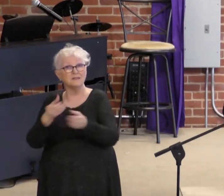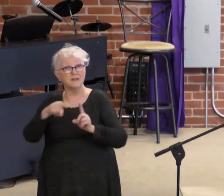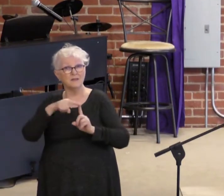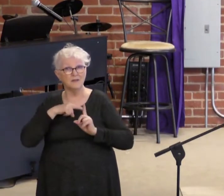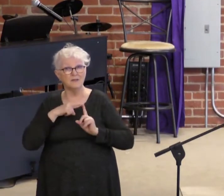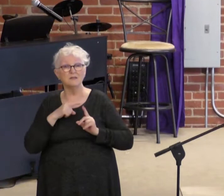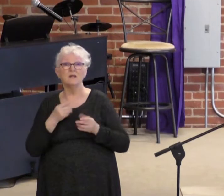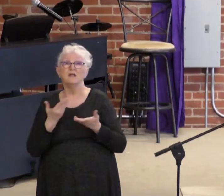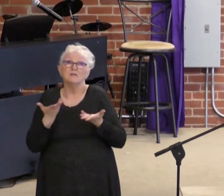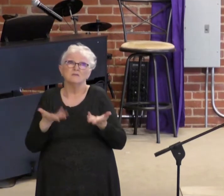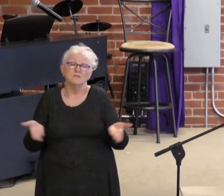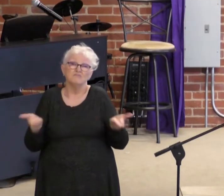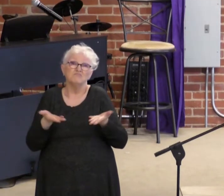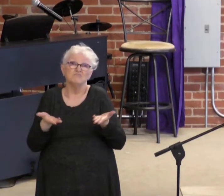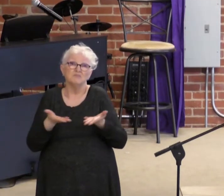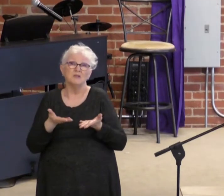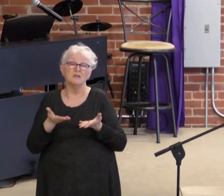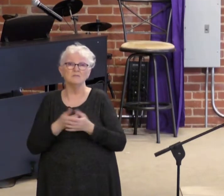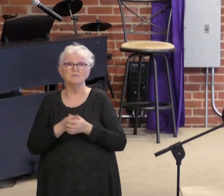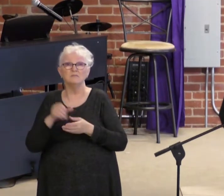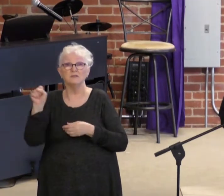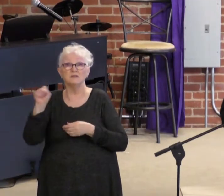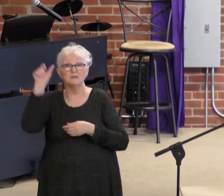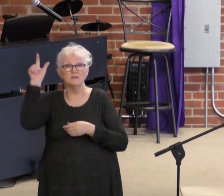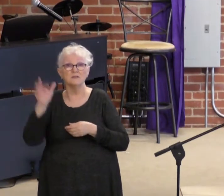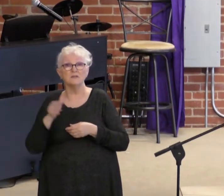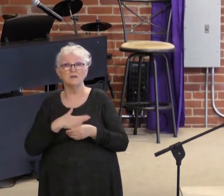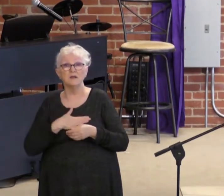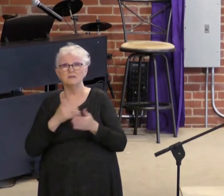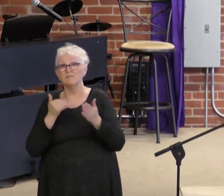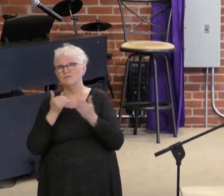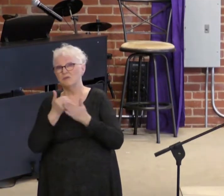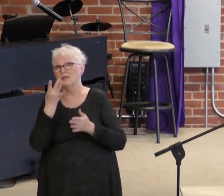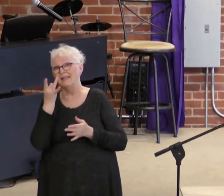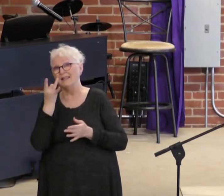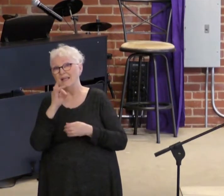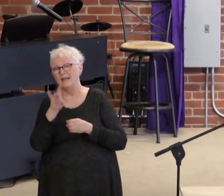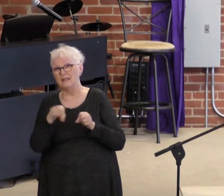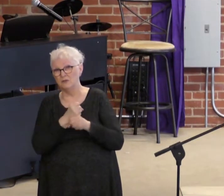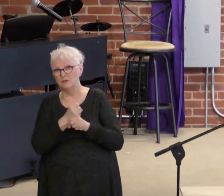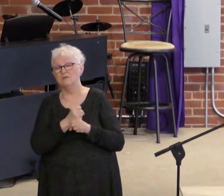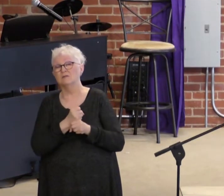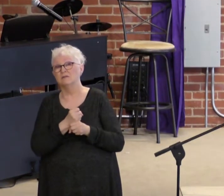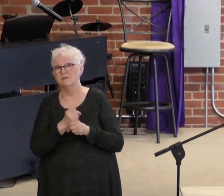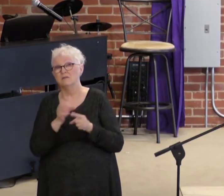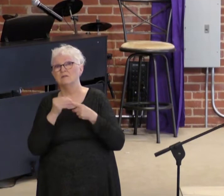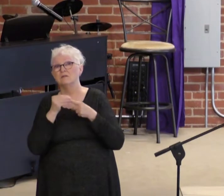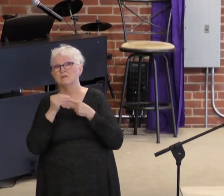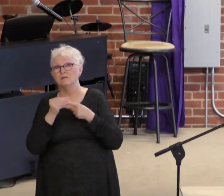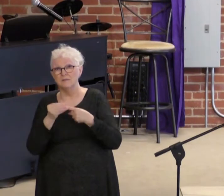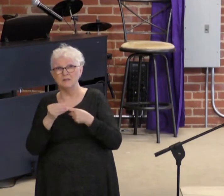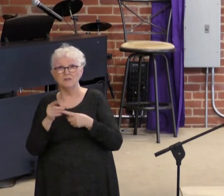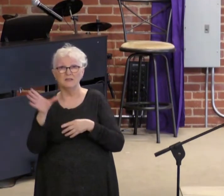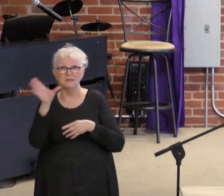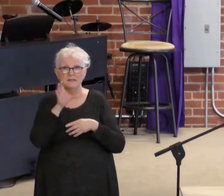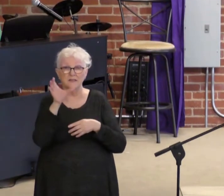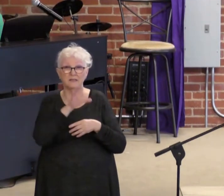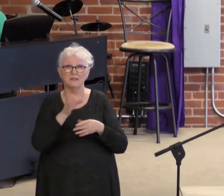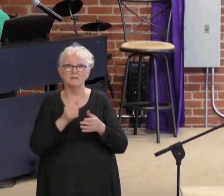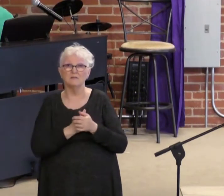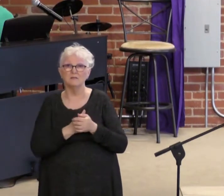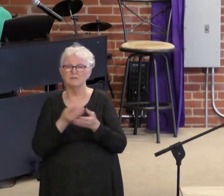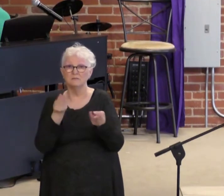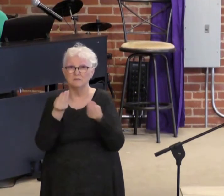Shades of Grace now for almost 8 years seek to especially minister to and